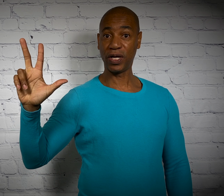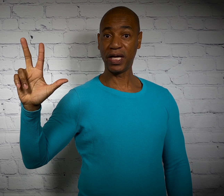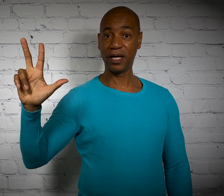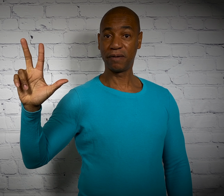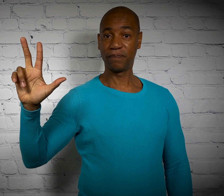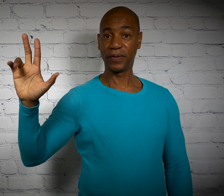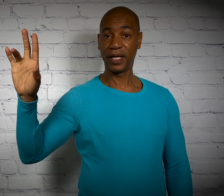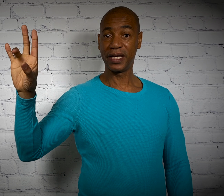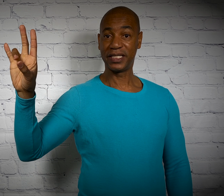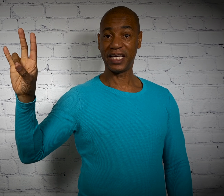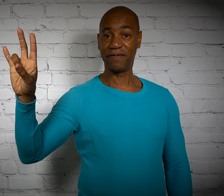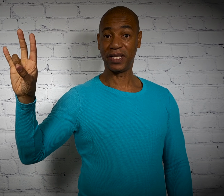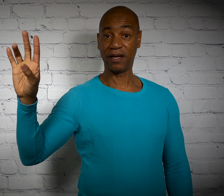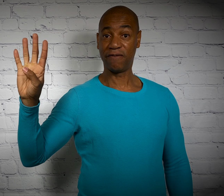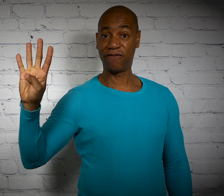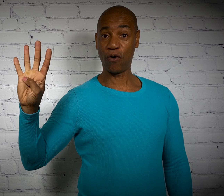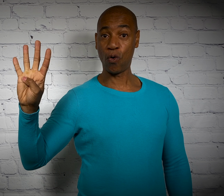73, 74,